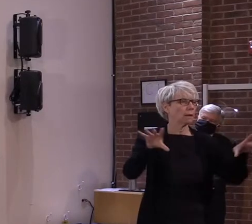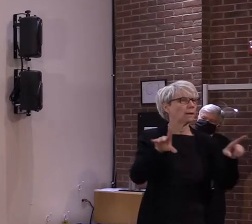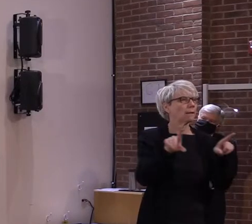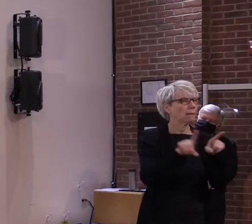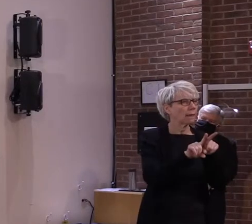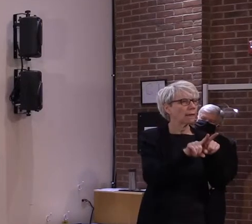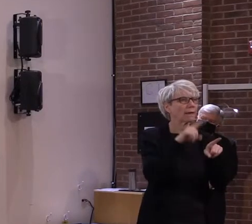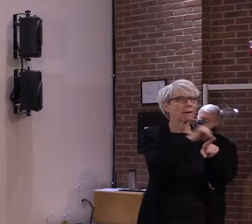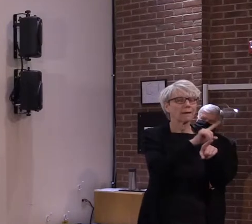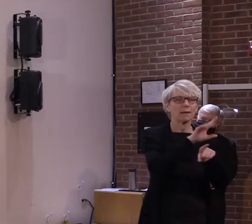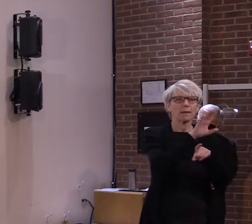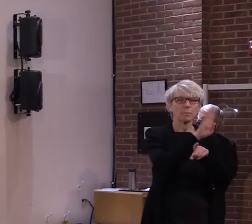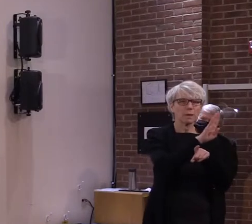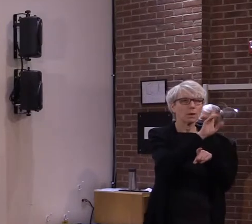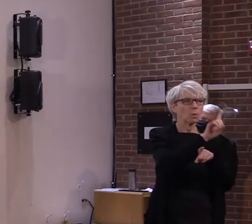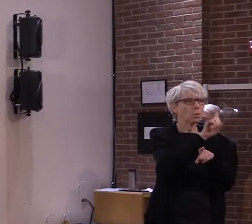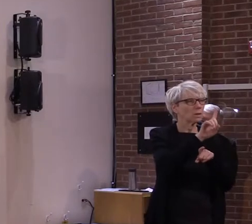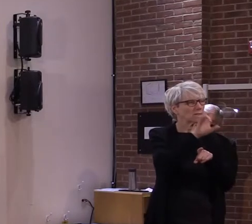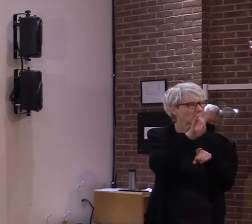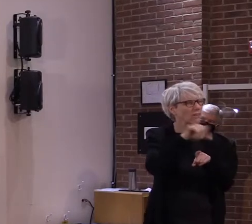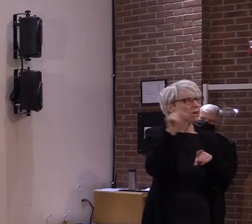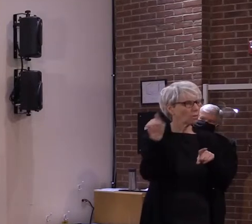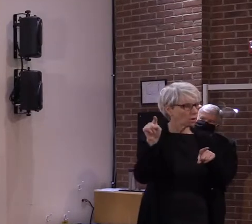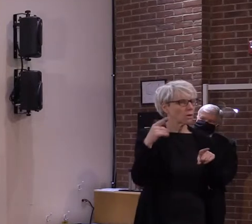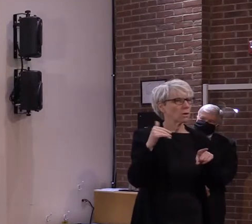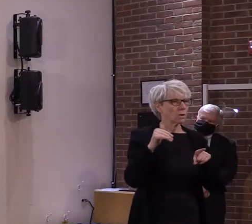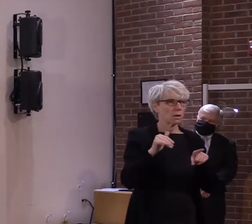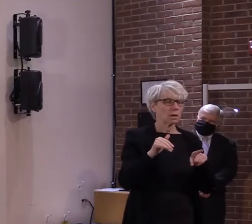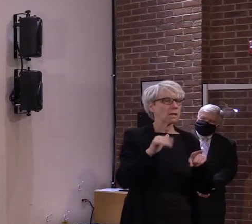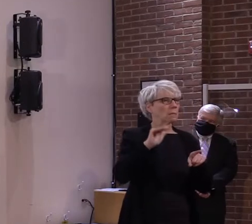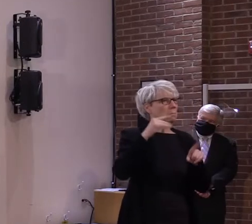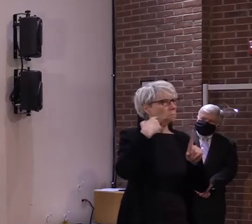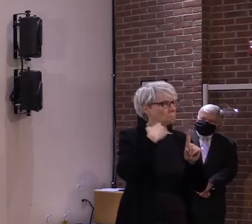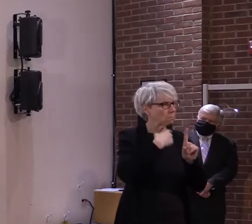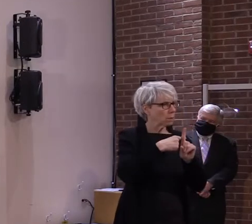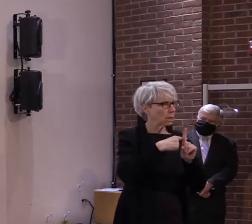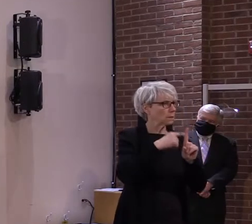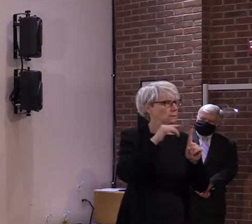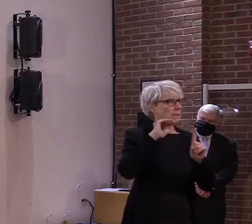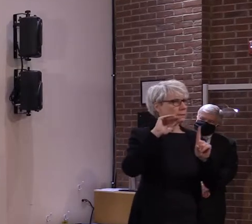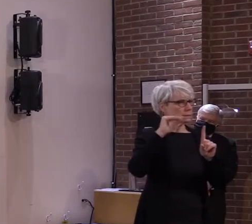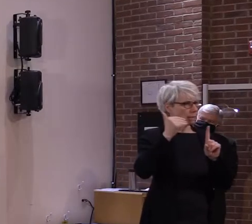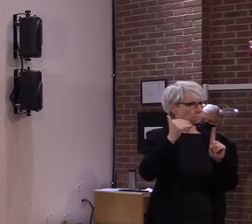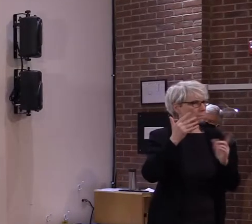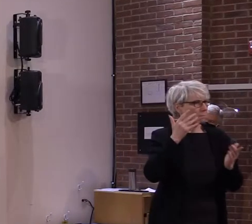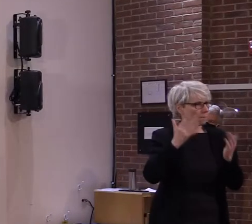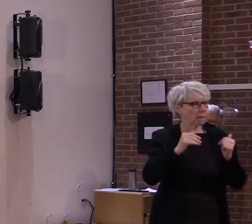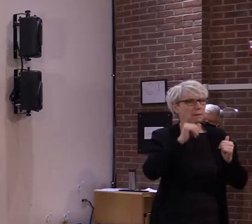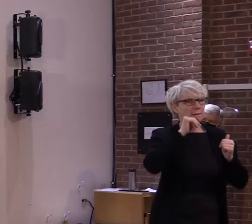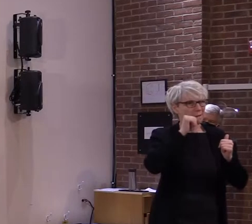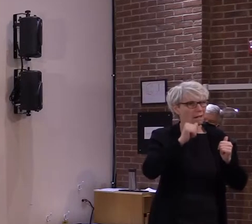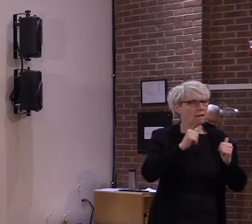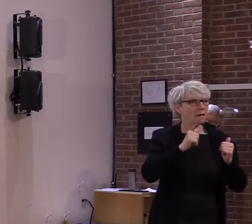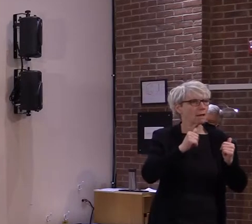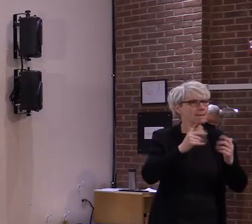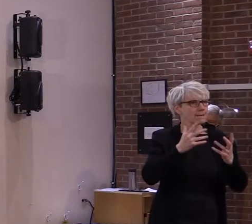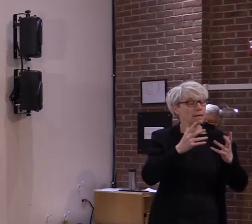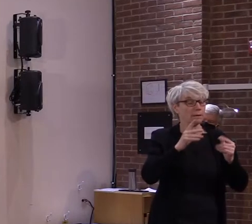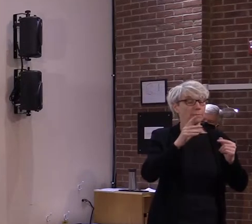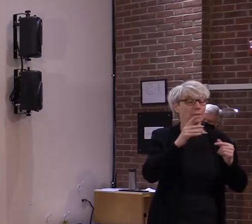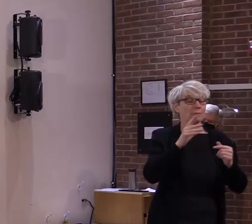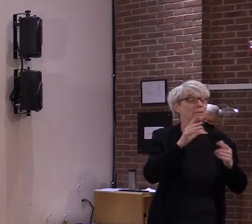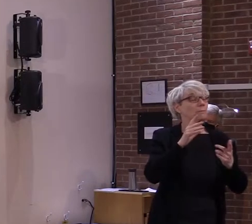implications for reduced susceptibility to monoclonal antibody therapy. We do not yet have